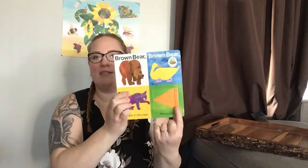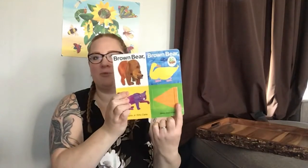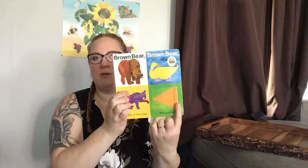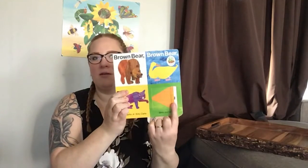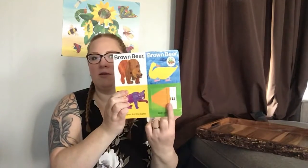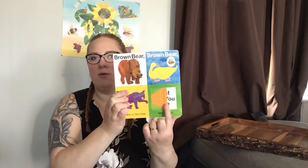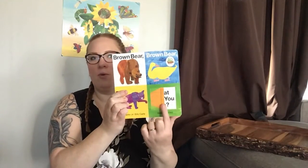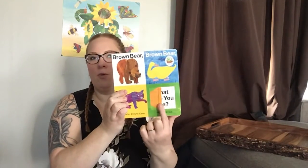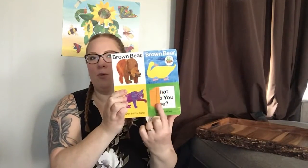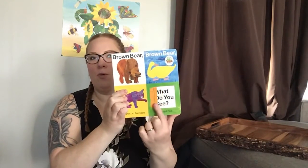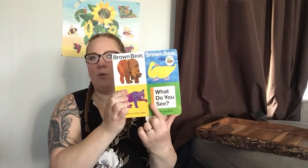open.